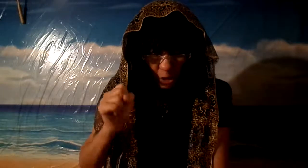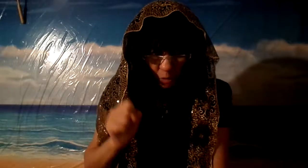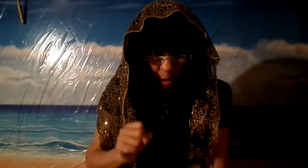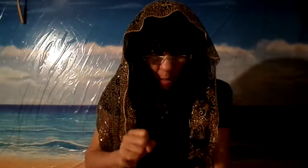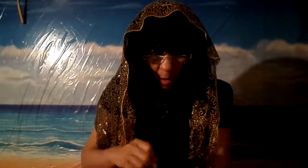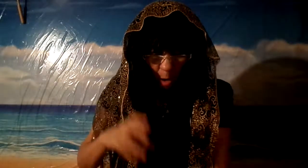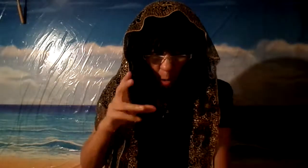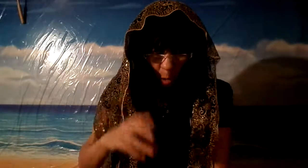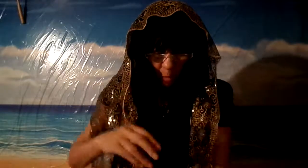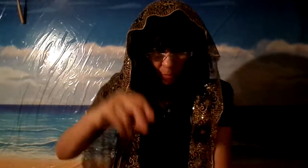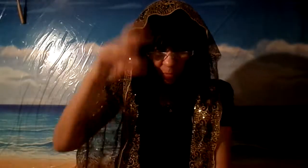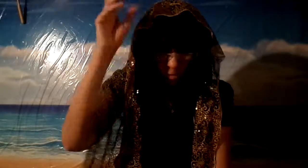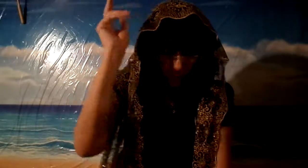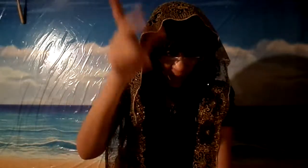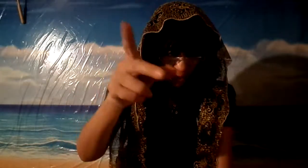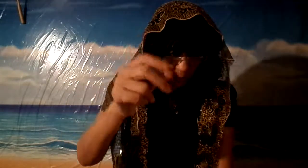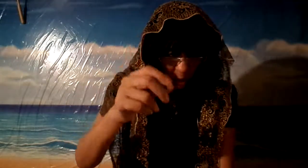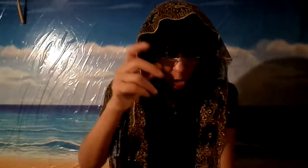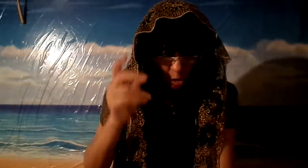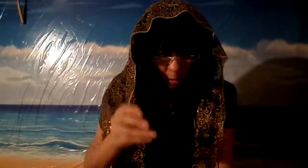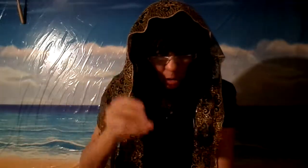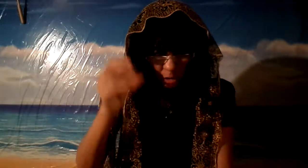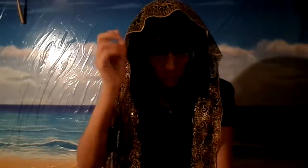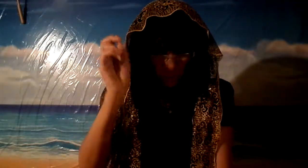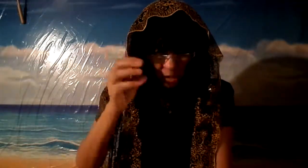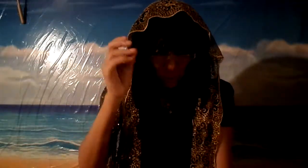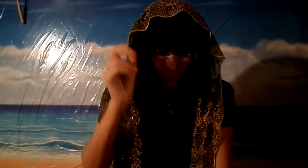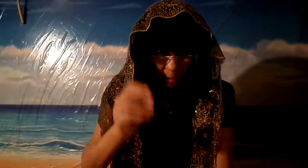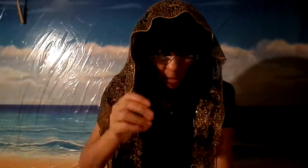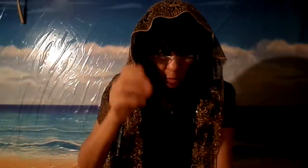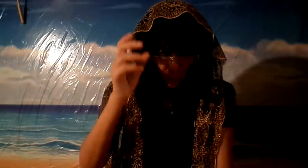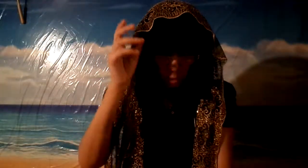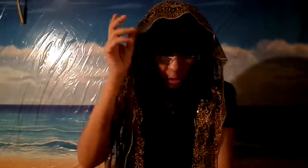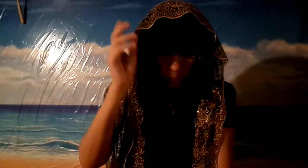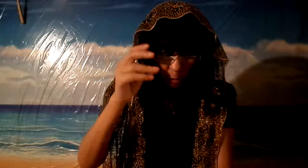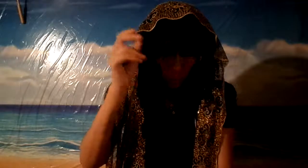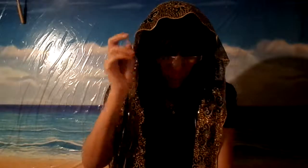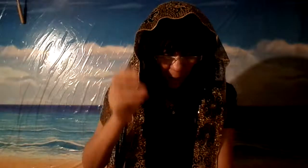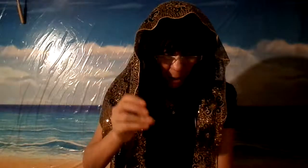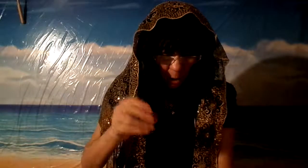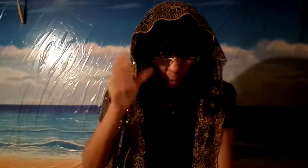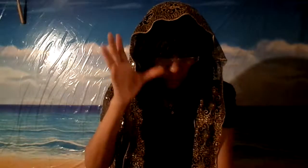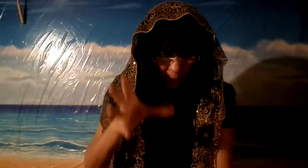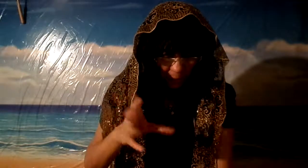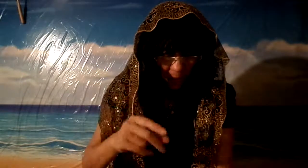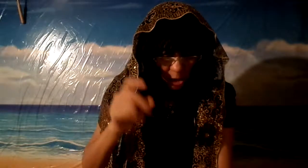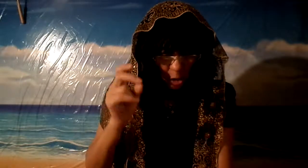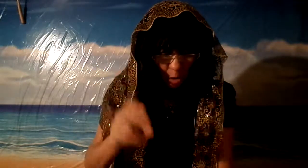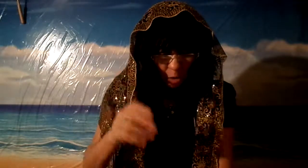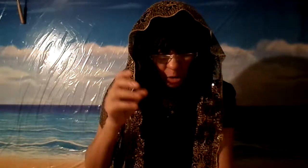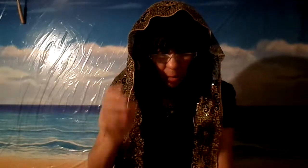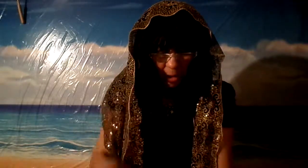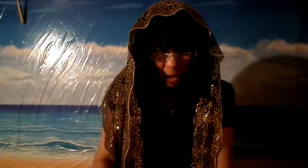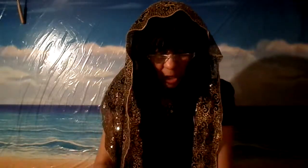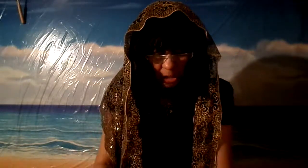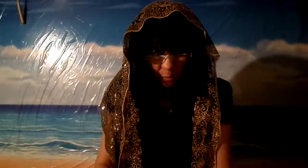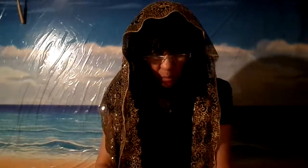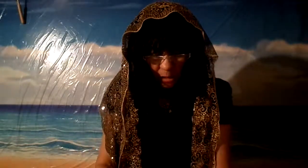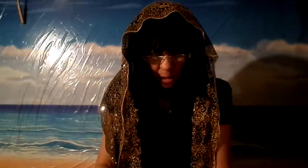strong hold from the enemy. Tongue directed to language to speak with God quickly. Tongue to strain a spiritual